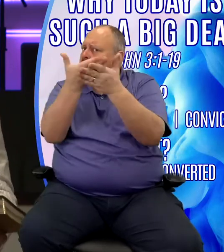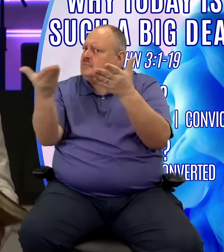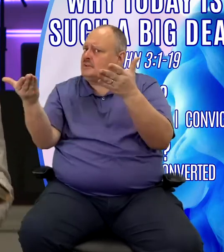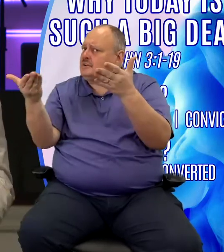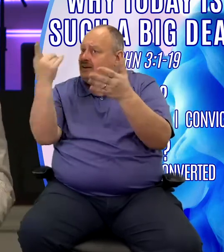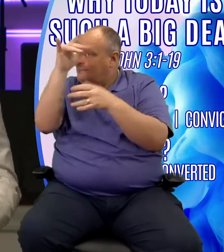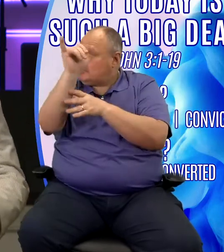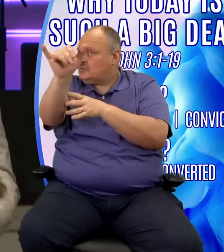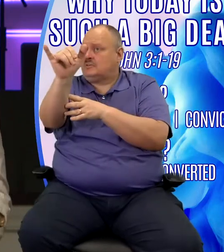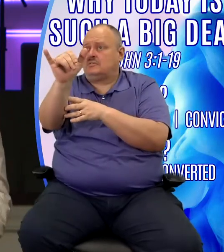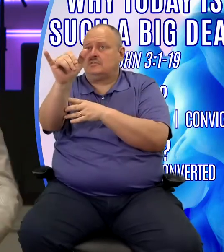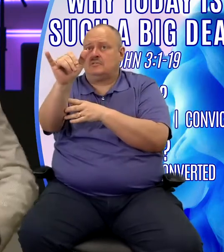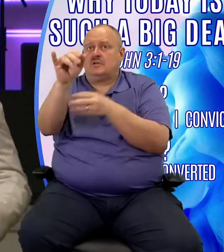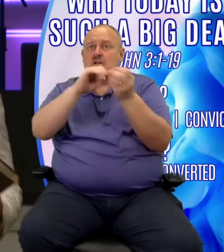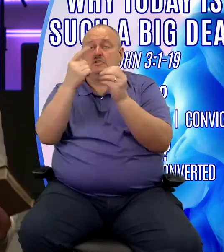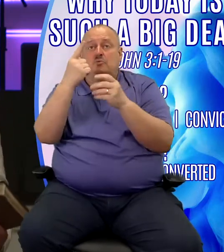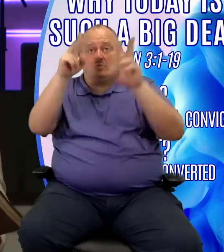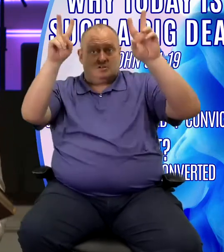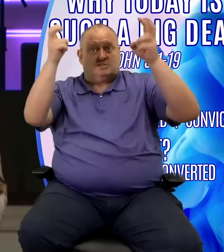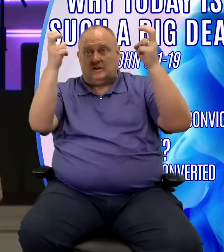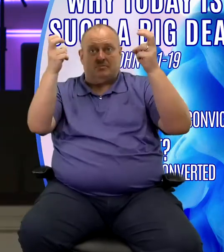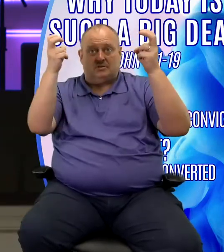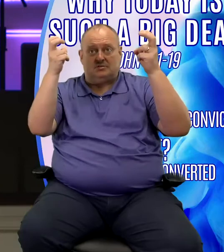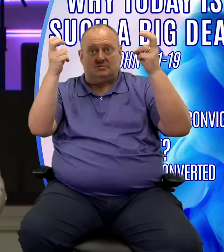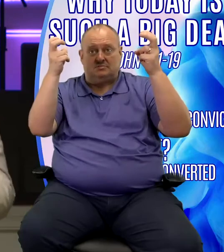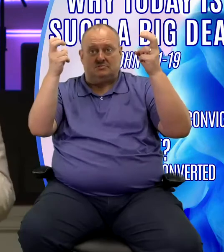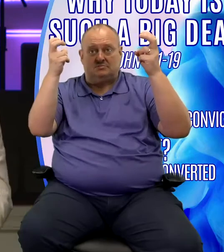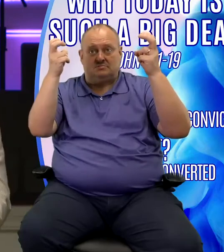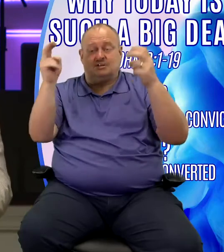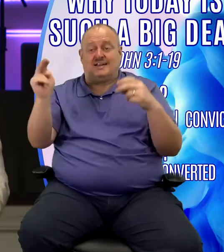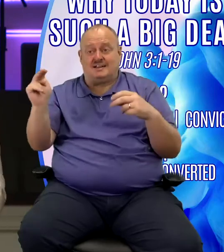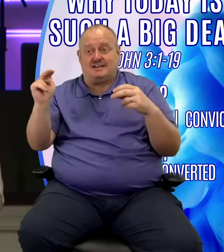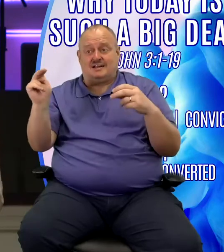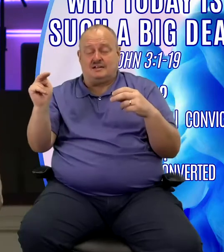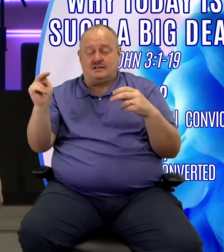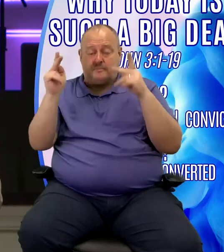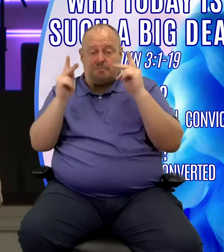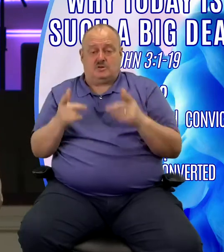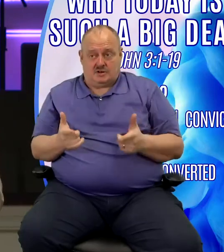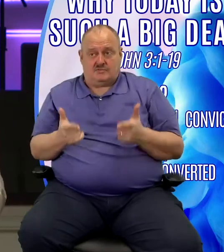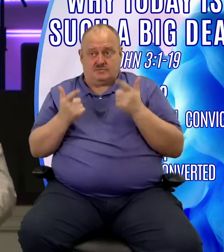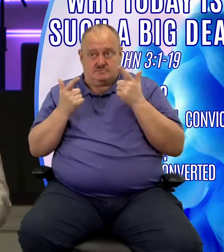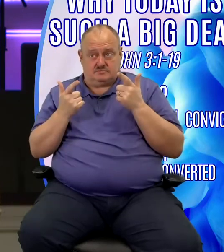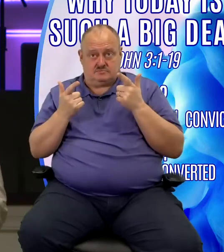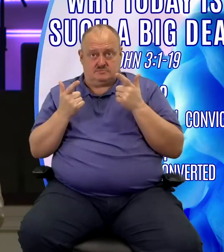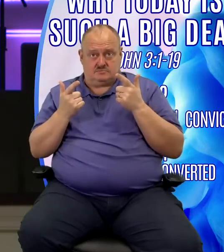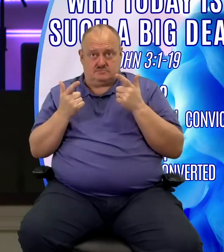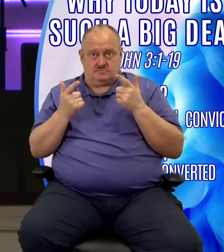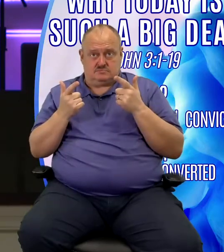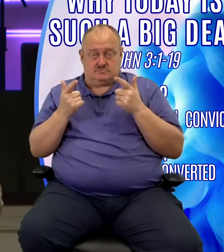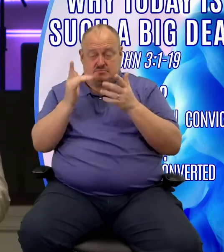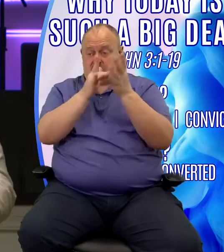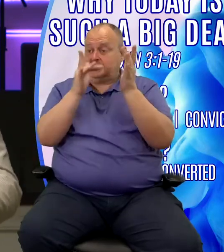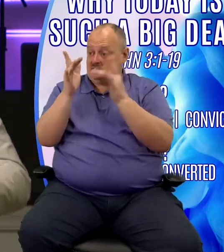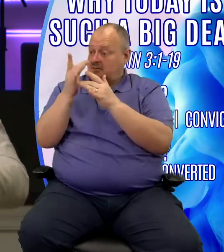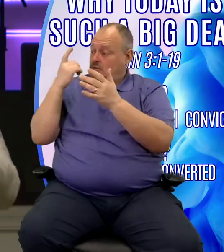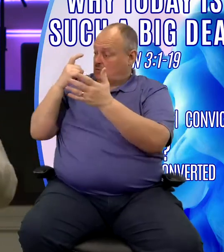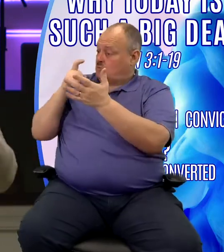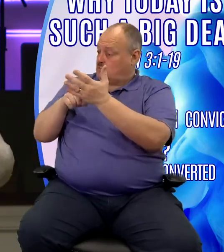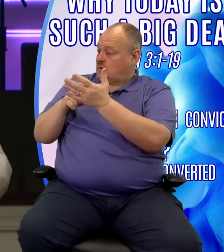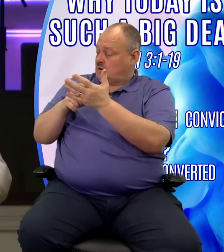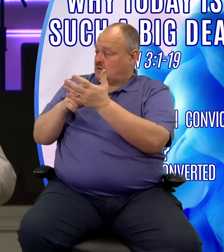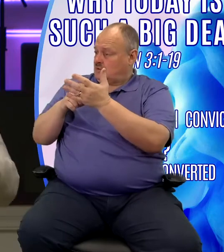eternity. The number one topic, not just of humanity, but of Nicodemus's personal life. The very fact that Jesus recognizes him as